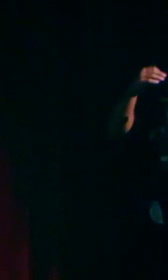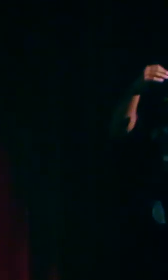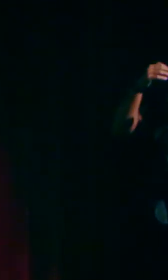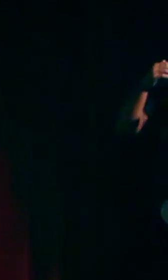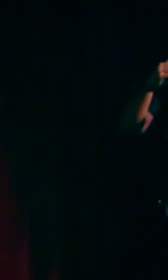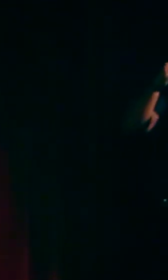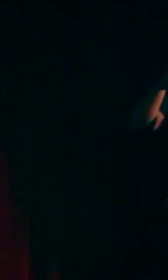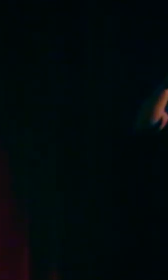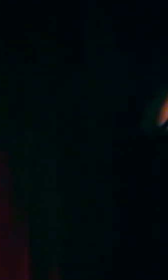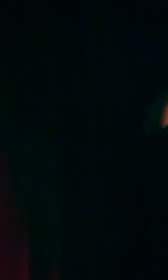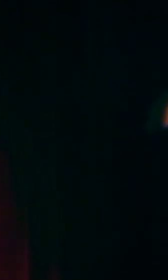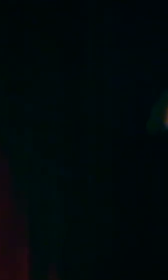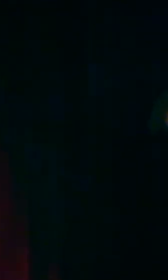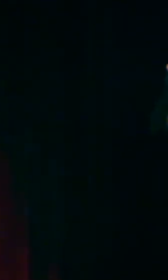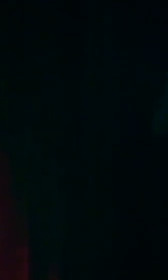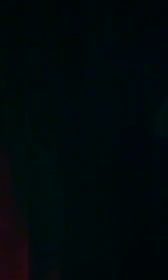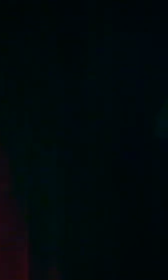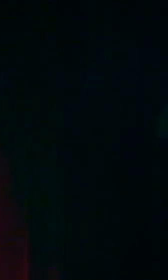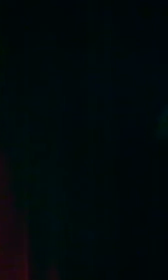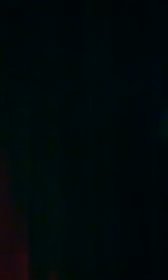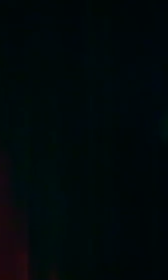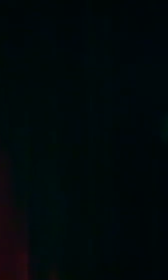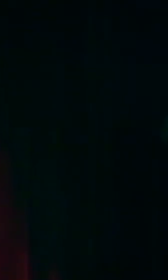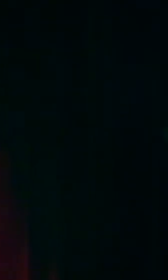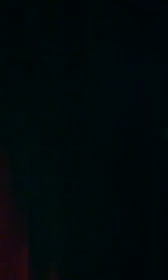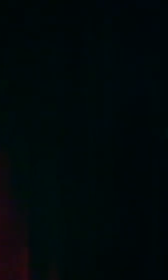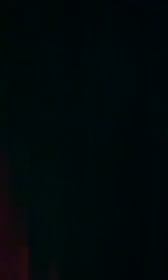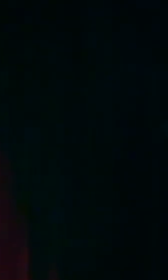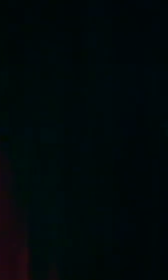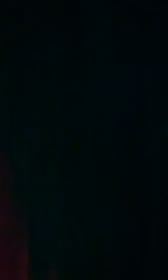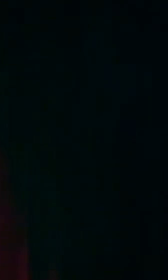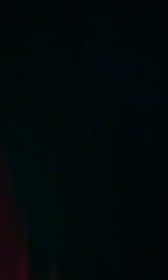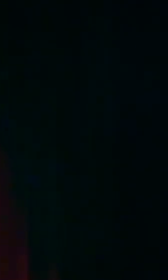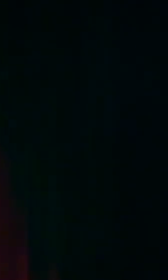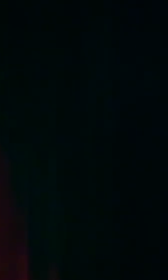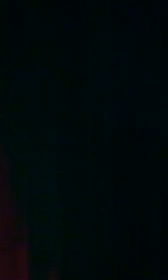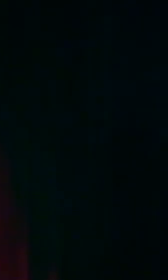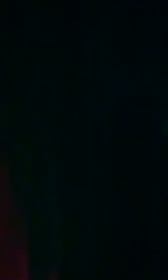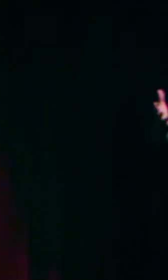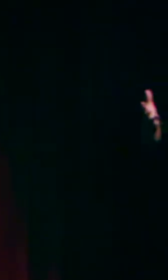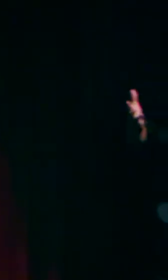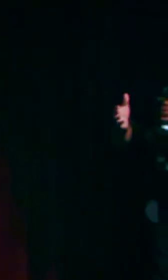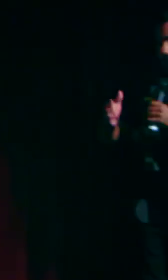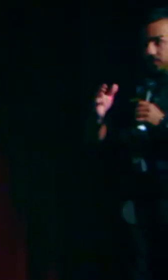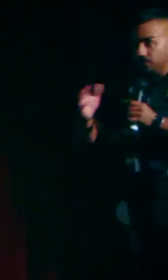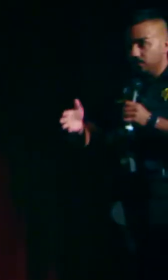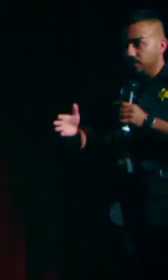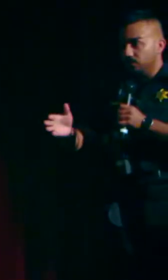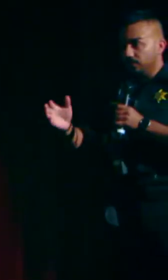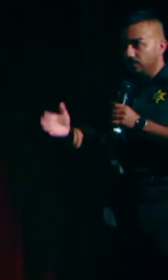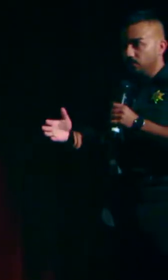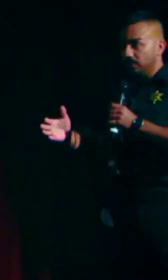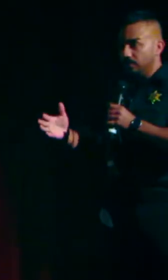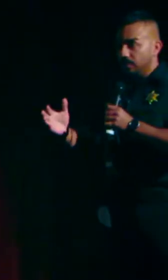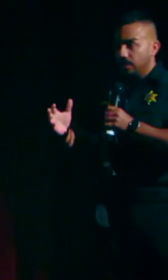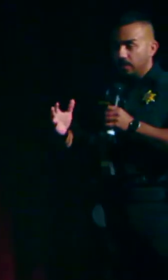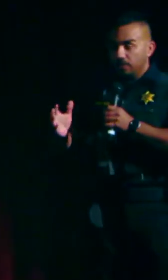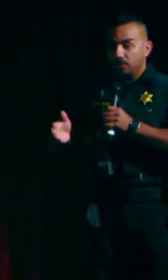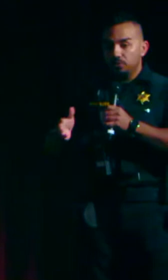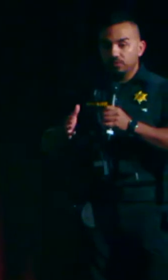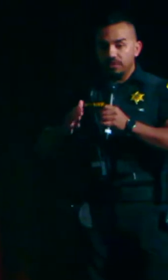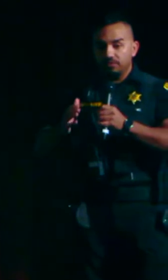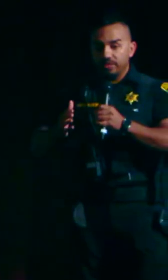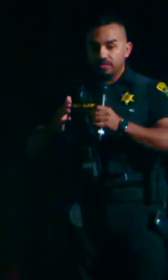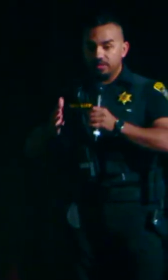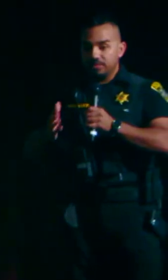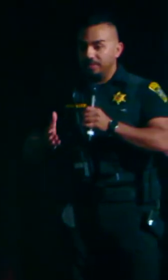overstimulate or scare. We don't want to raise any type of fear factor with the students, with the little ones.